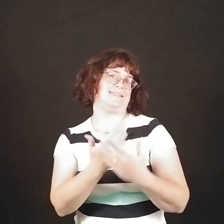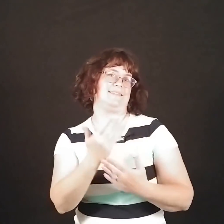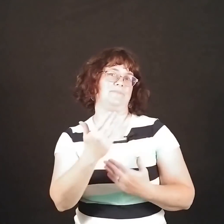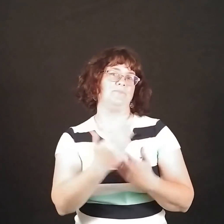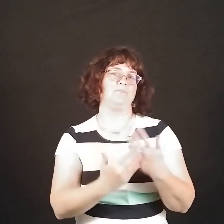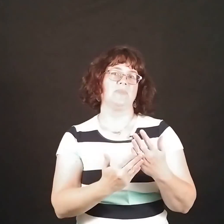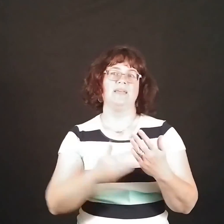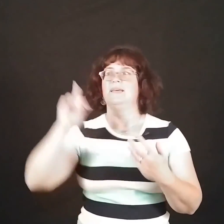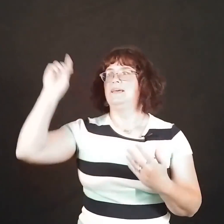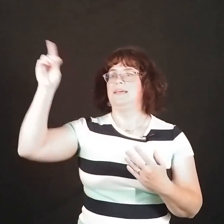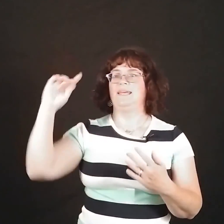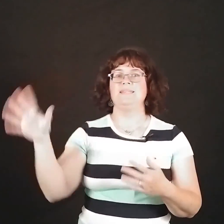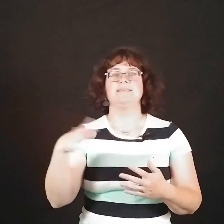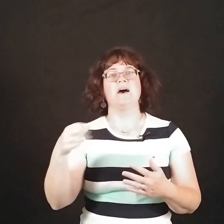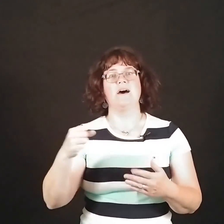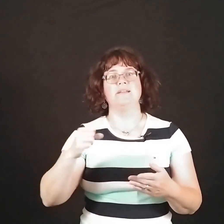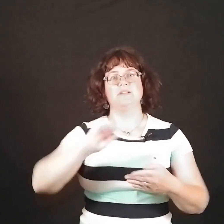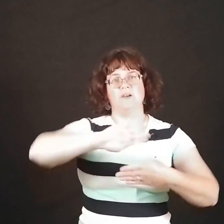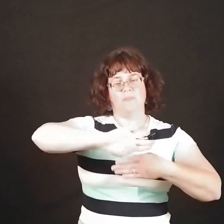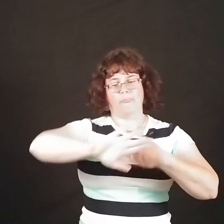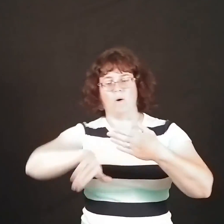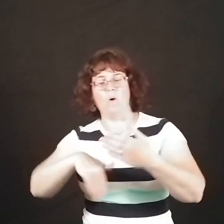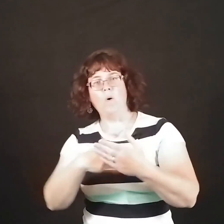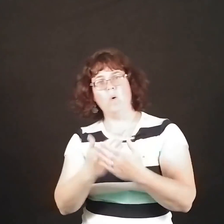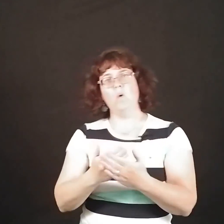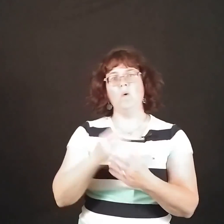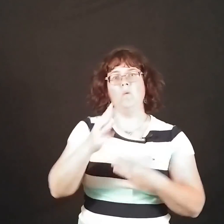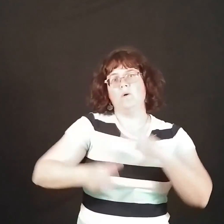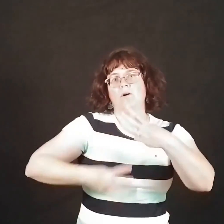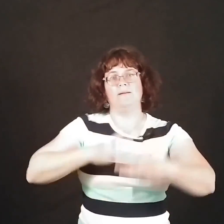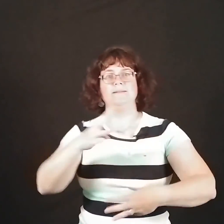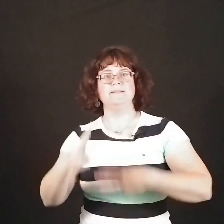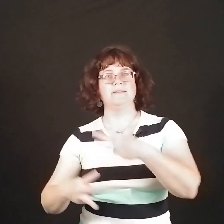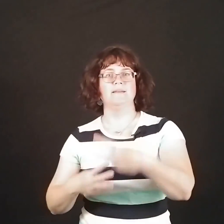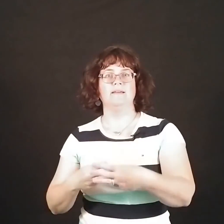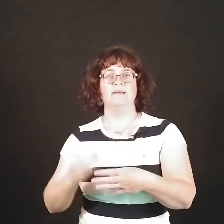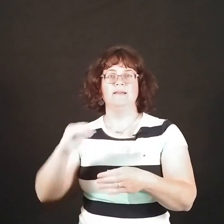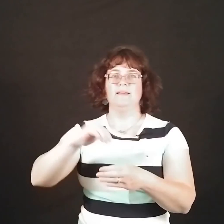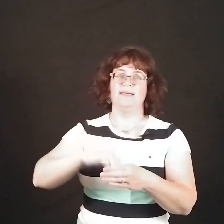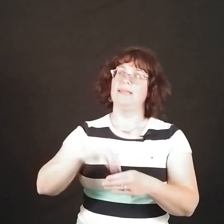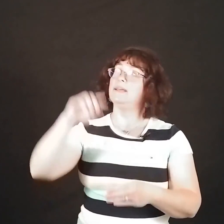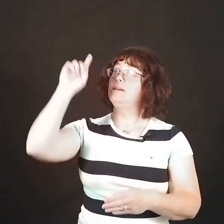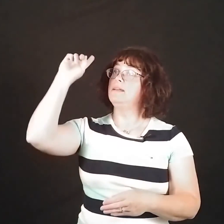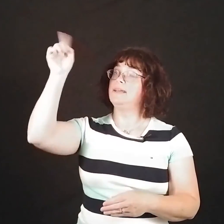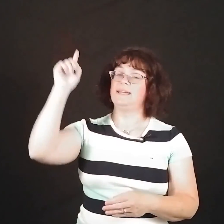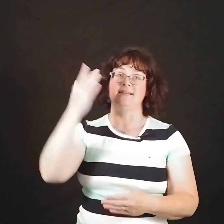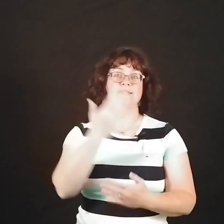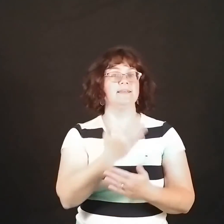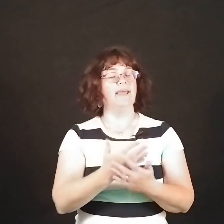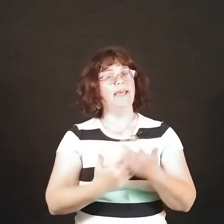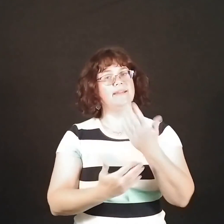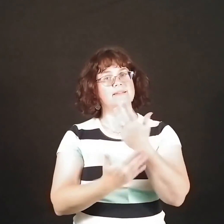hands. He's got the whole world in His